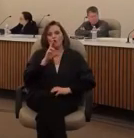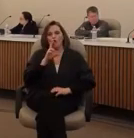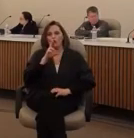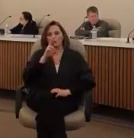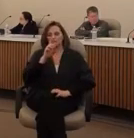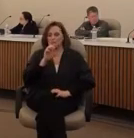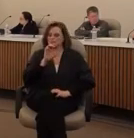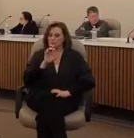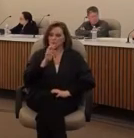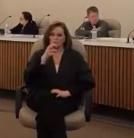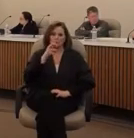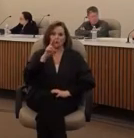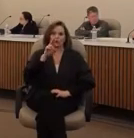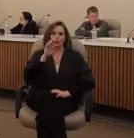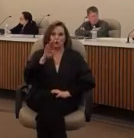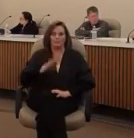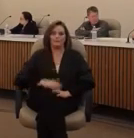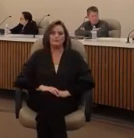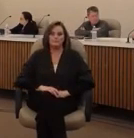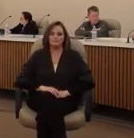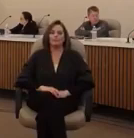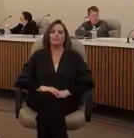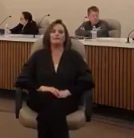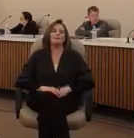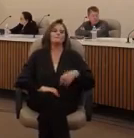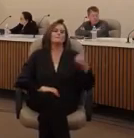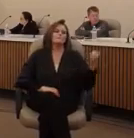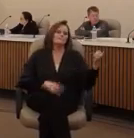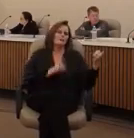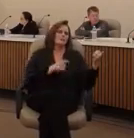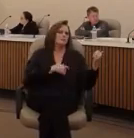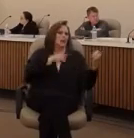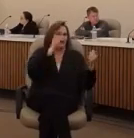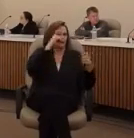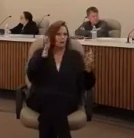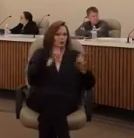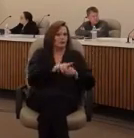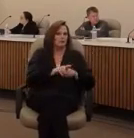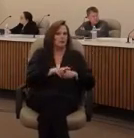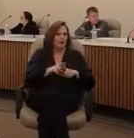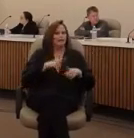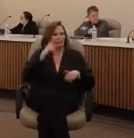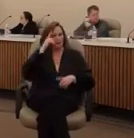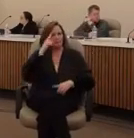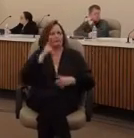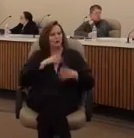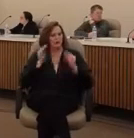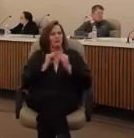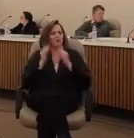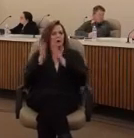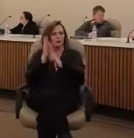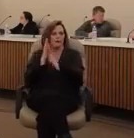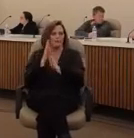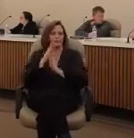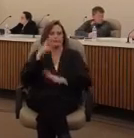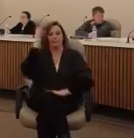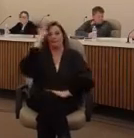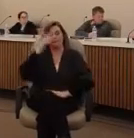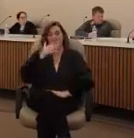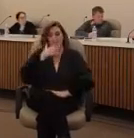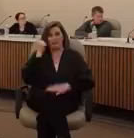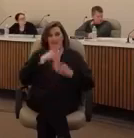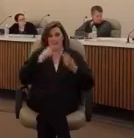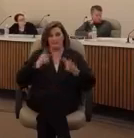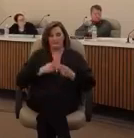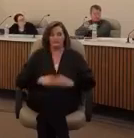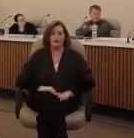of the vehicular and pedestrian access to the site. Now, So- Betsy, I'm going to disagree with you. I think it'll be more traffic because it's going to be a better spot.